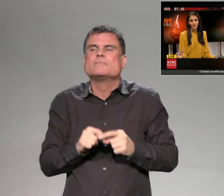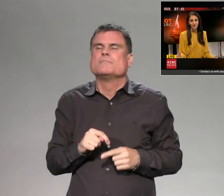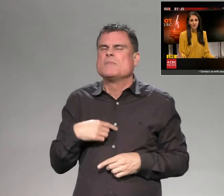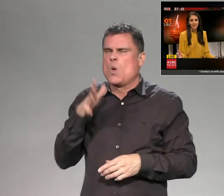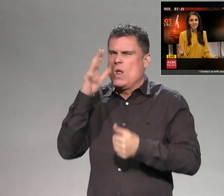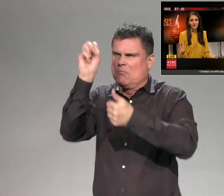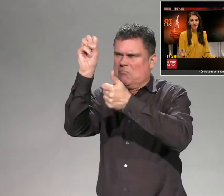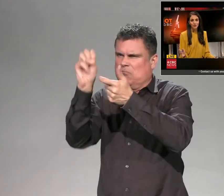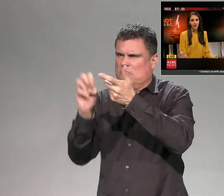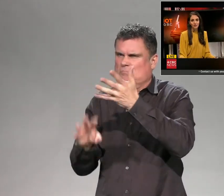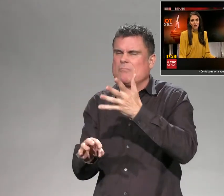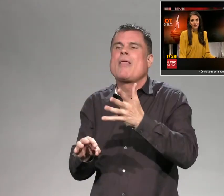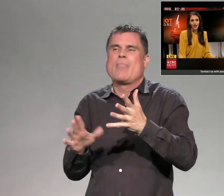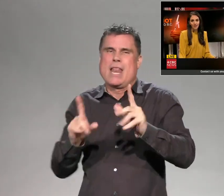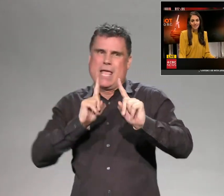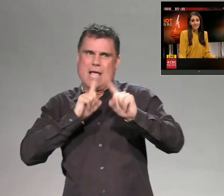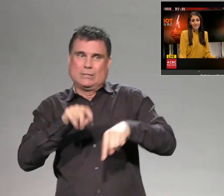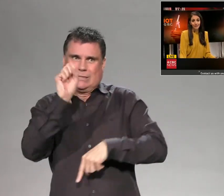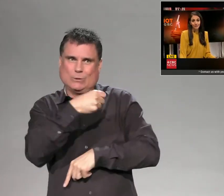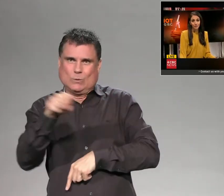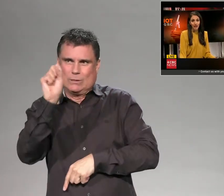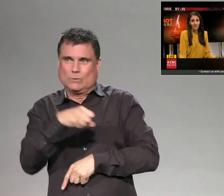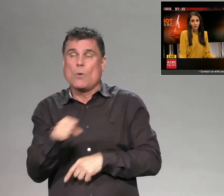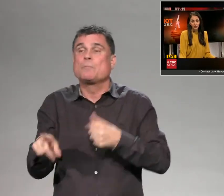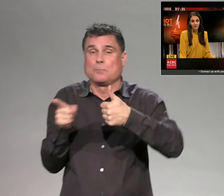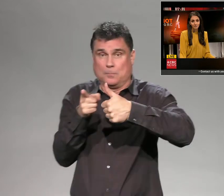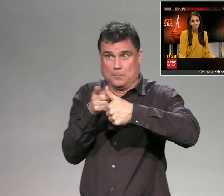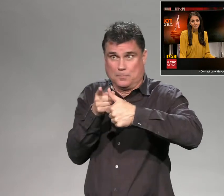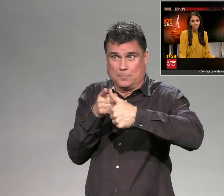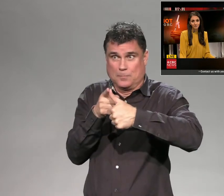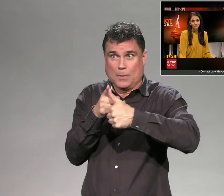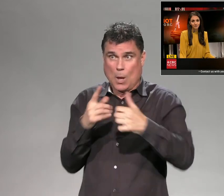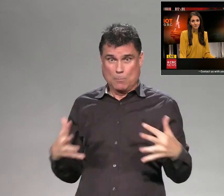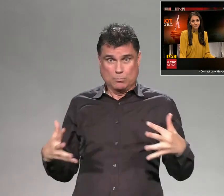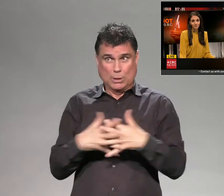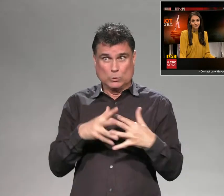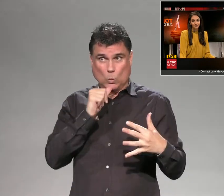no answers. First off, are the vaccines safe for pregnant women?